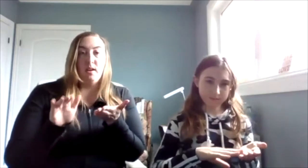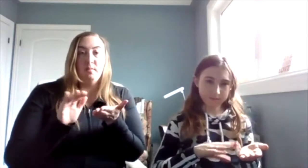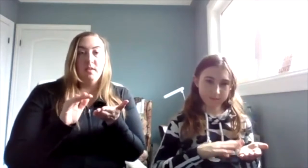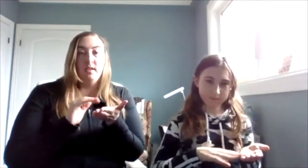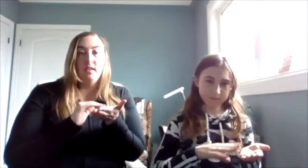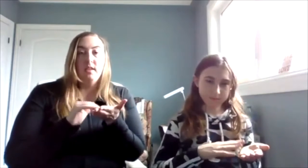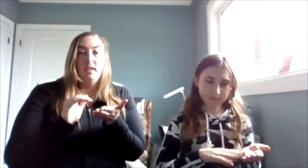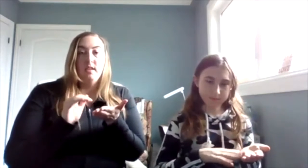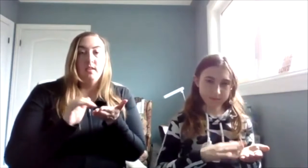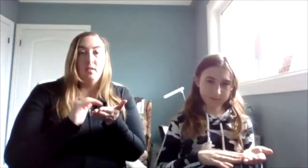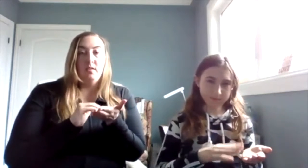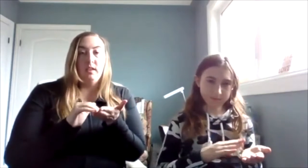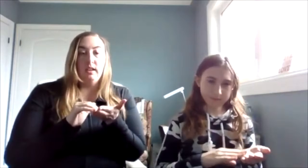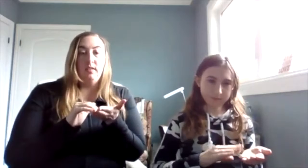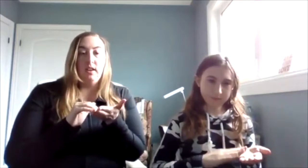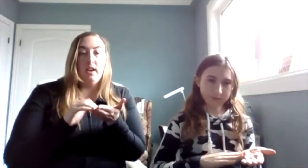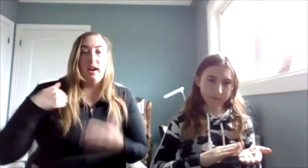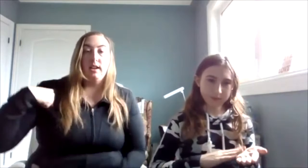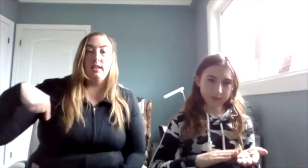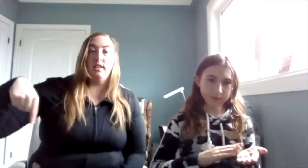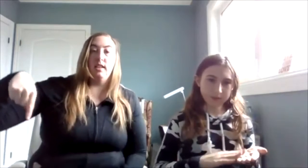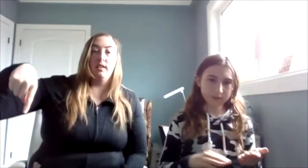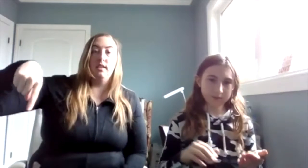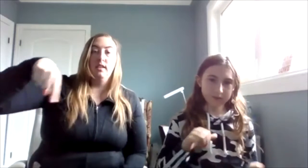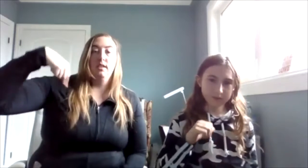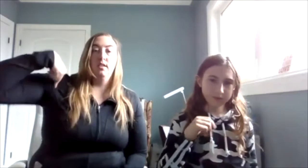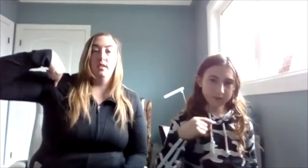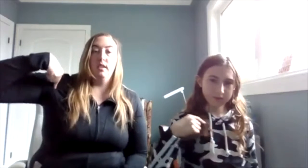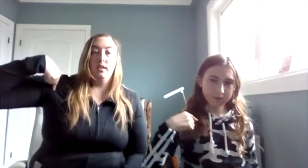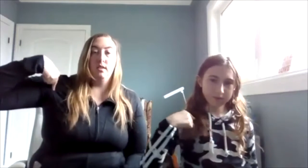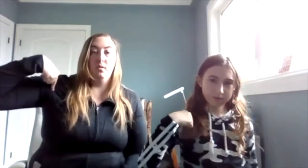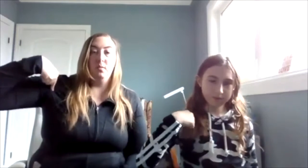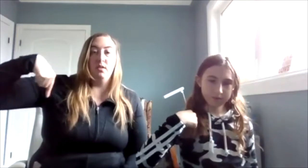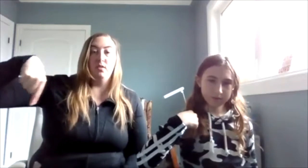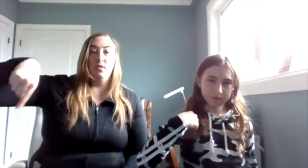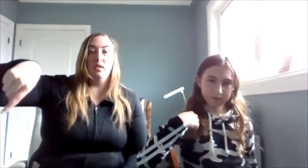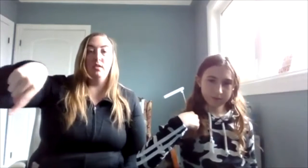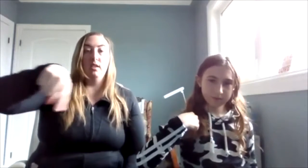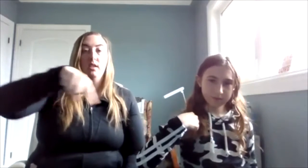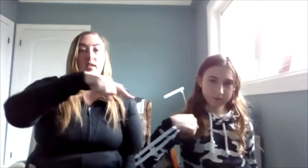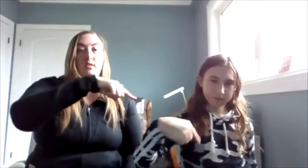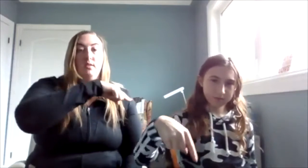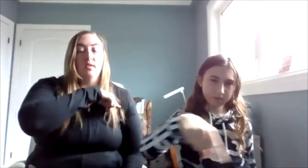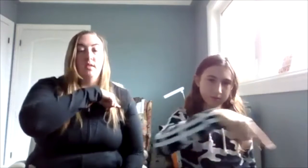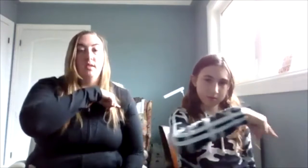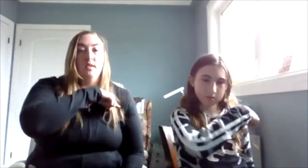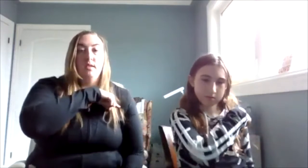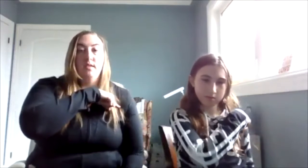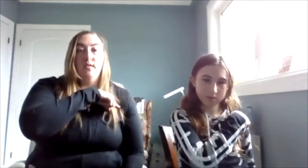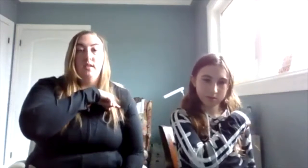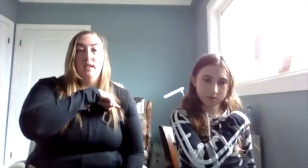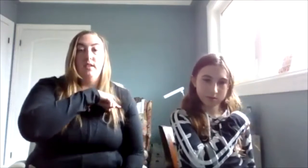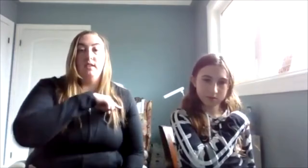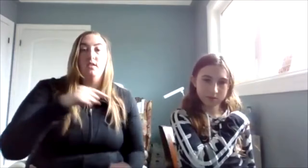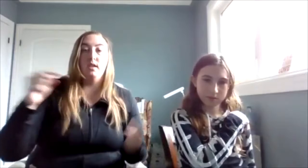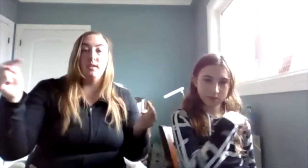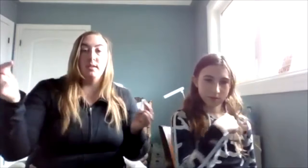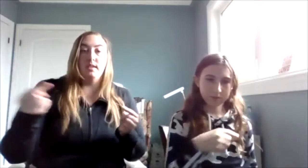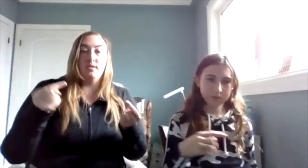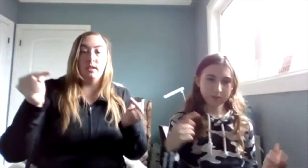palm. So forgive us. So you touch your one shoulder and go to your other shoulder. Forgive us our trespasses, and